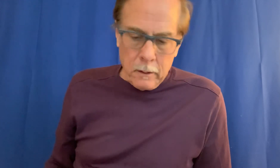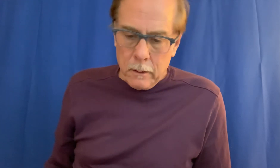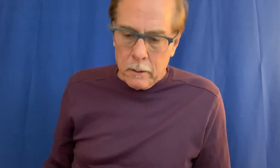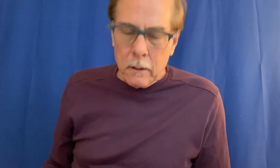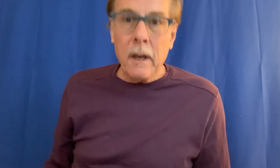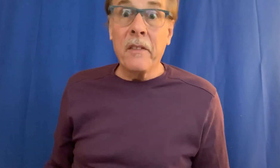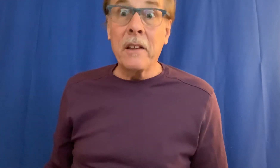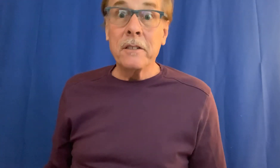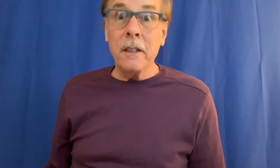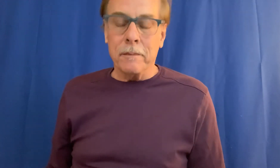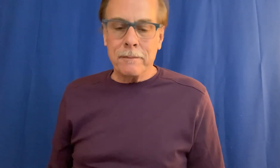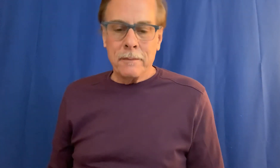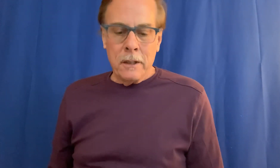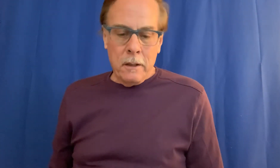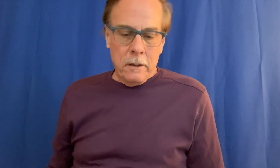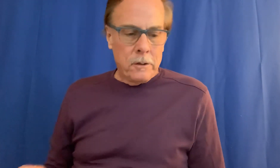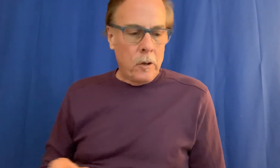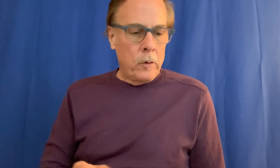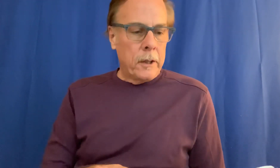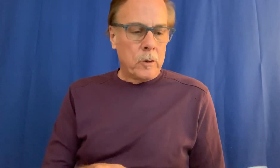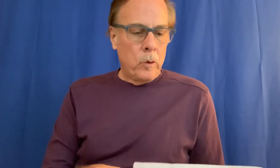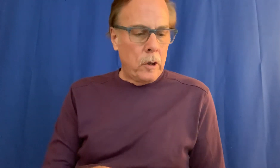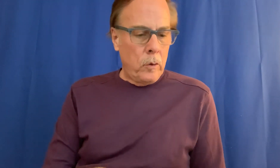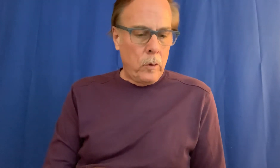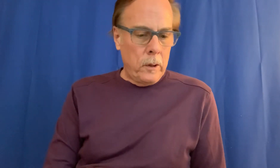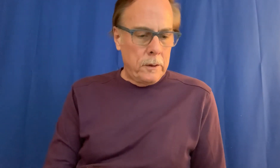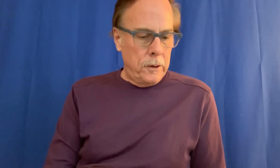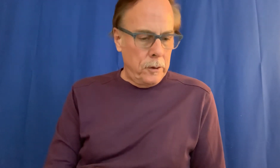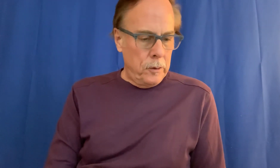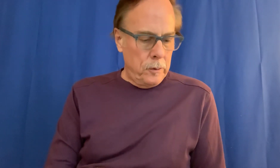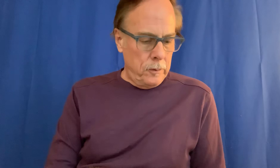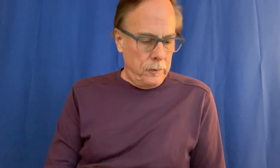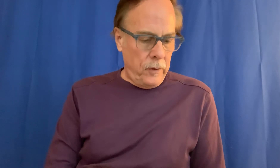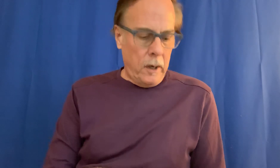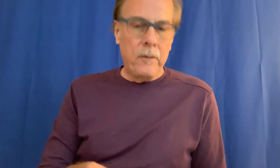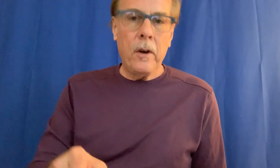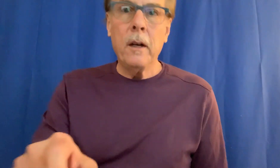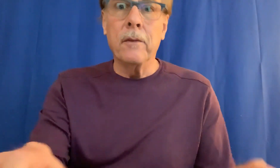think that's it. So next we'll go on to 5-5.